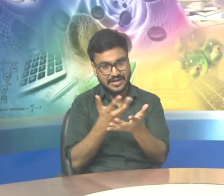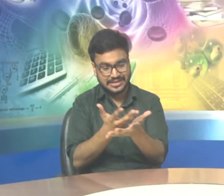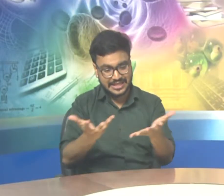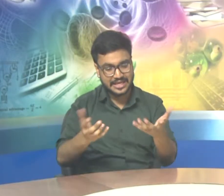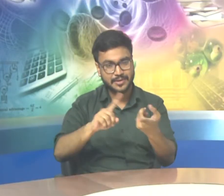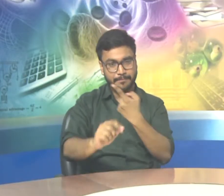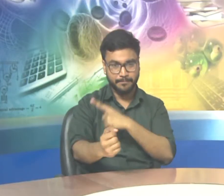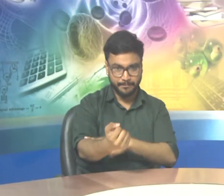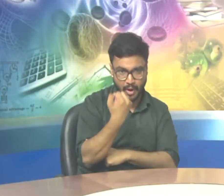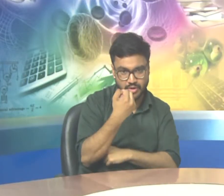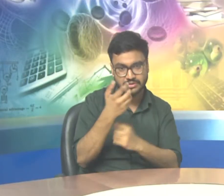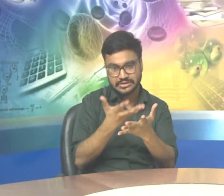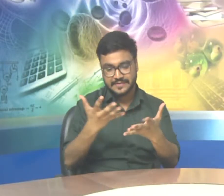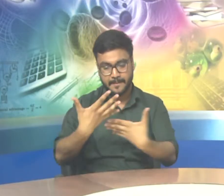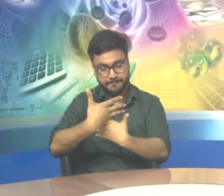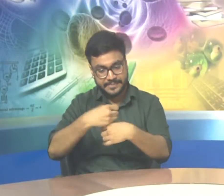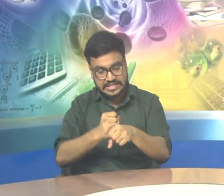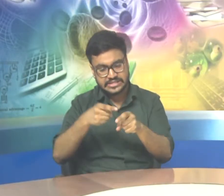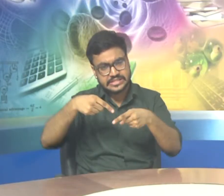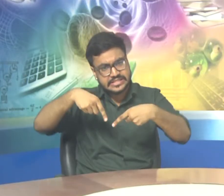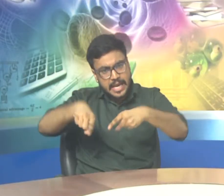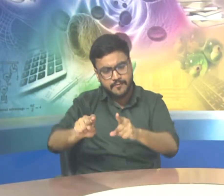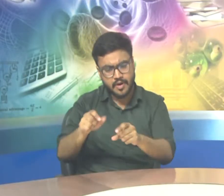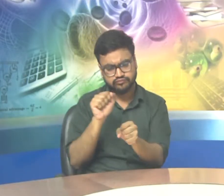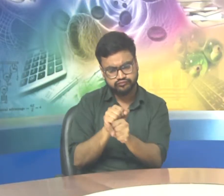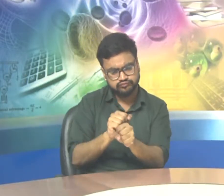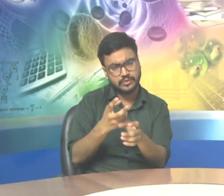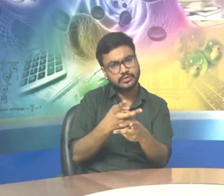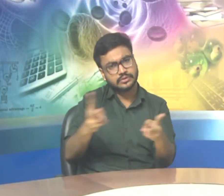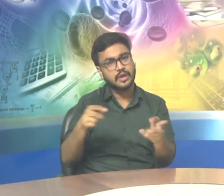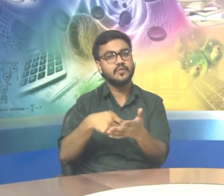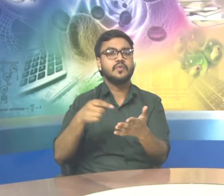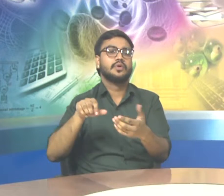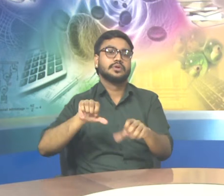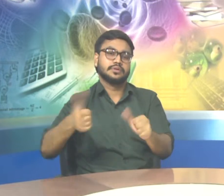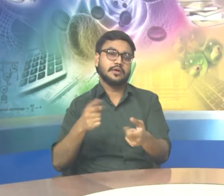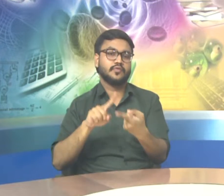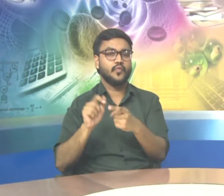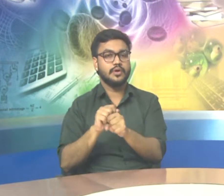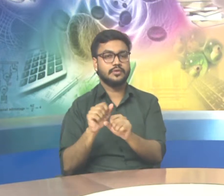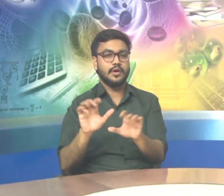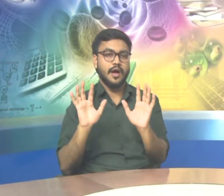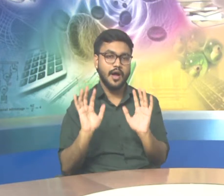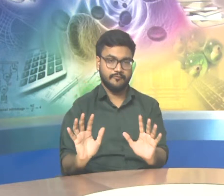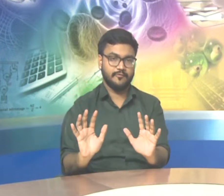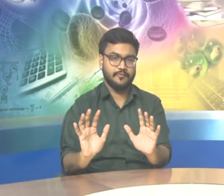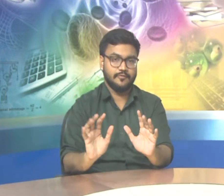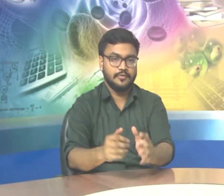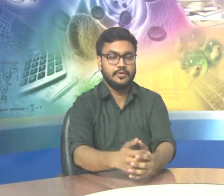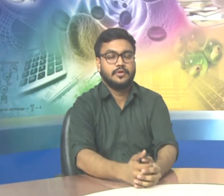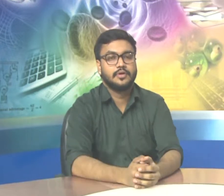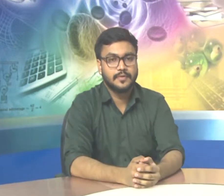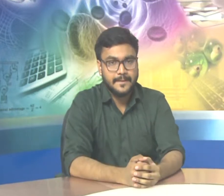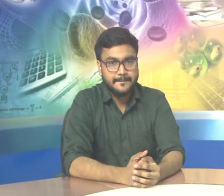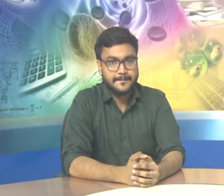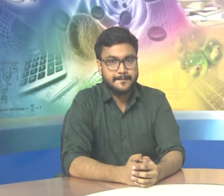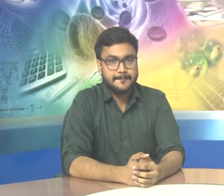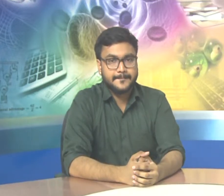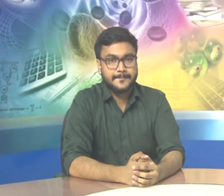it means the energy cannot be created or destroyed by anyone or anyhow.